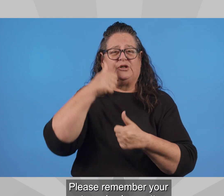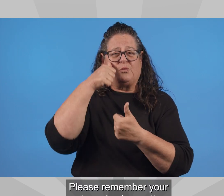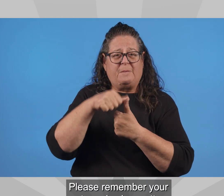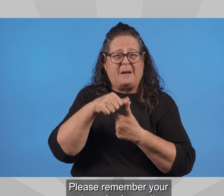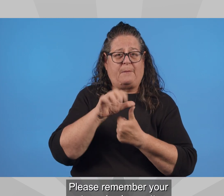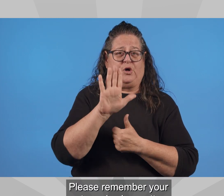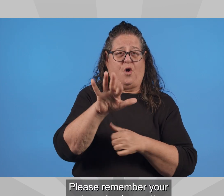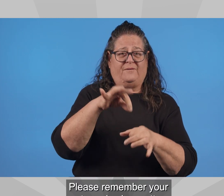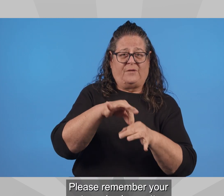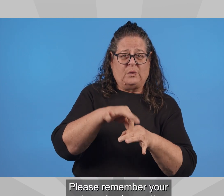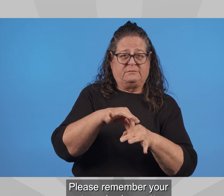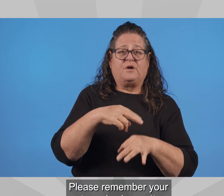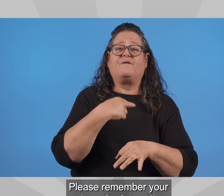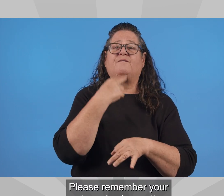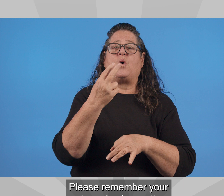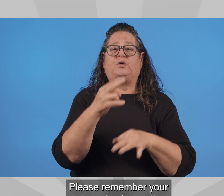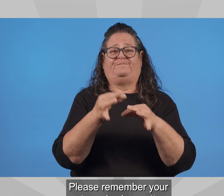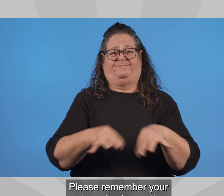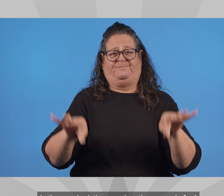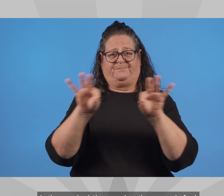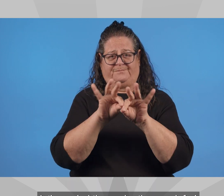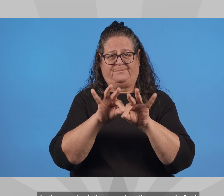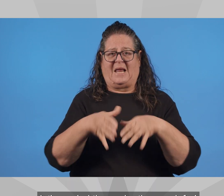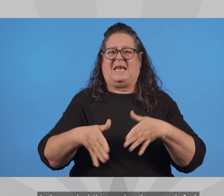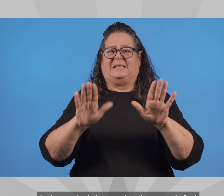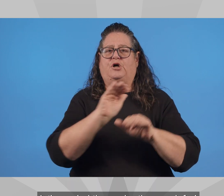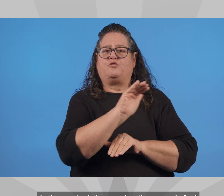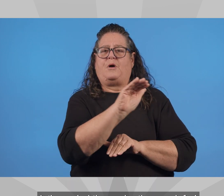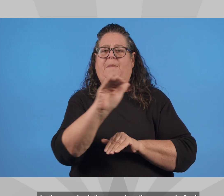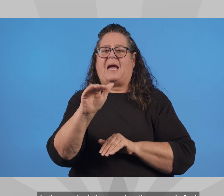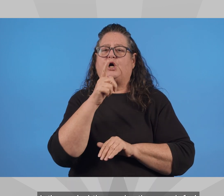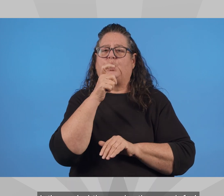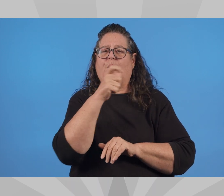Please remember your vote and voice matter. Let's remind them who they work for.